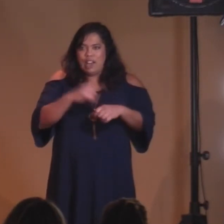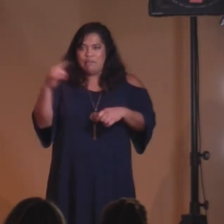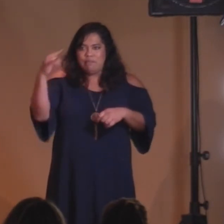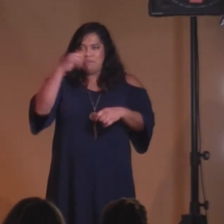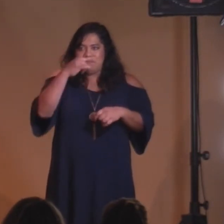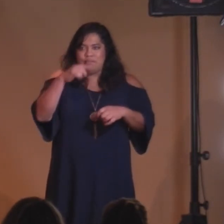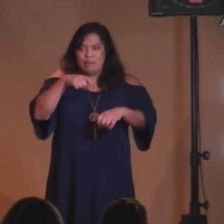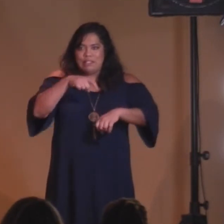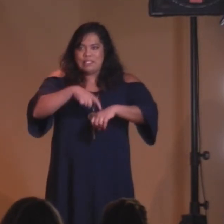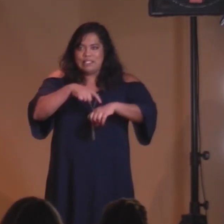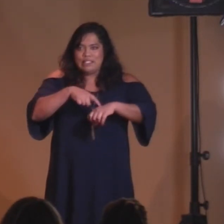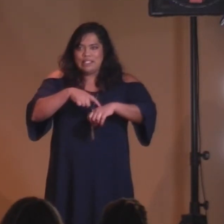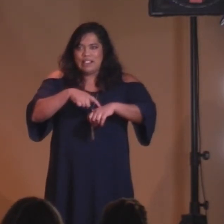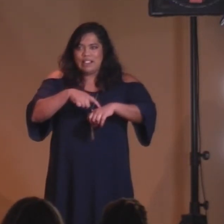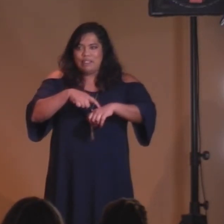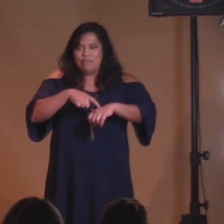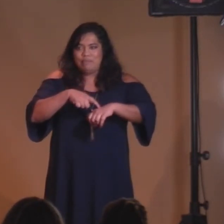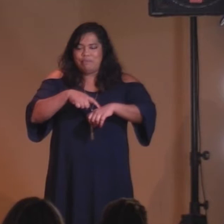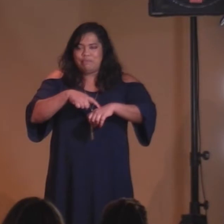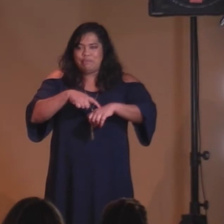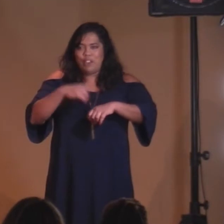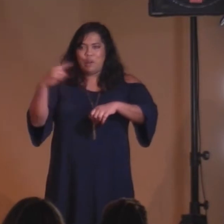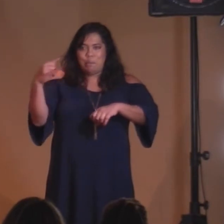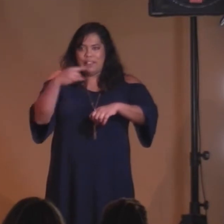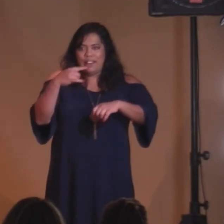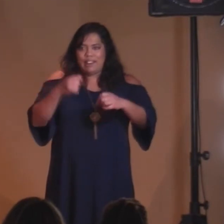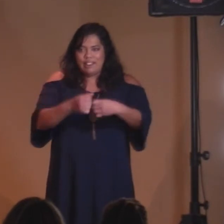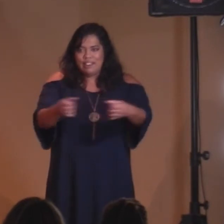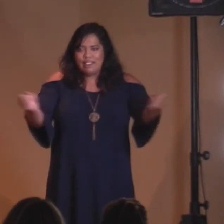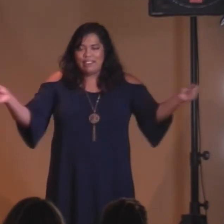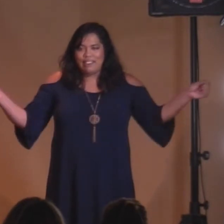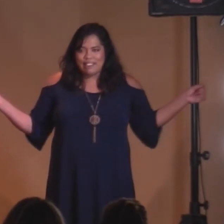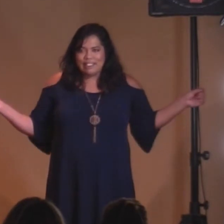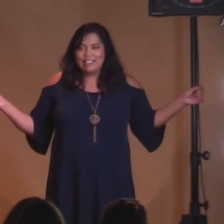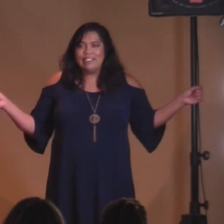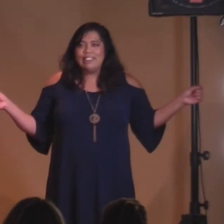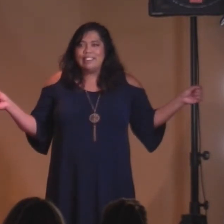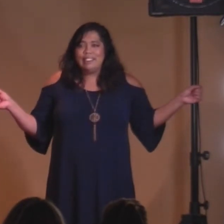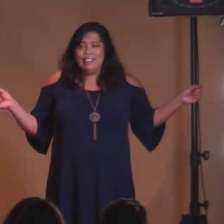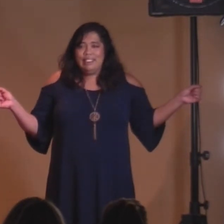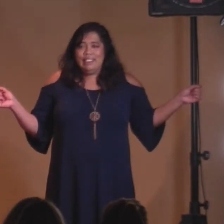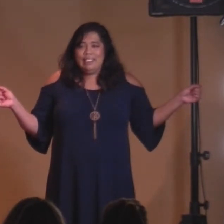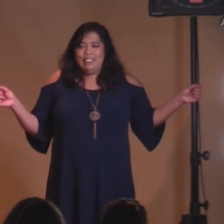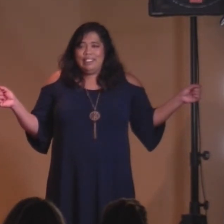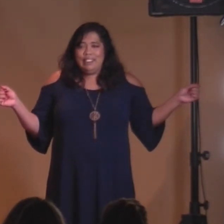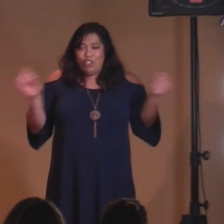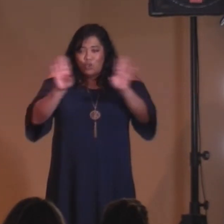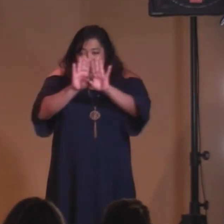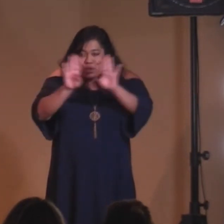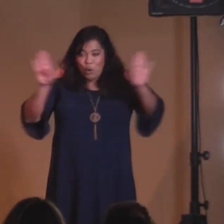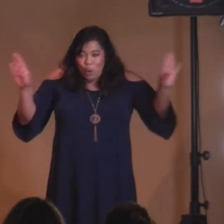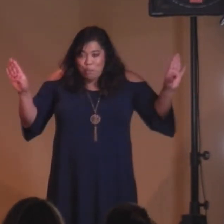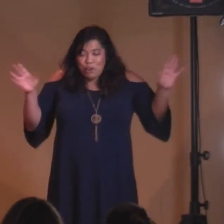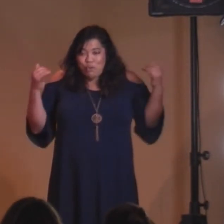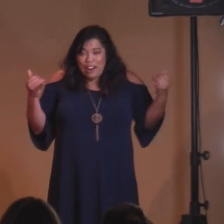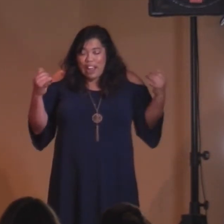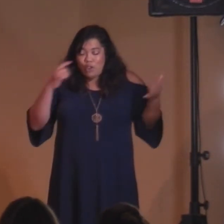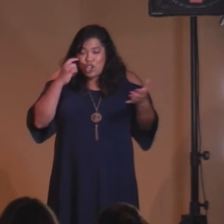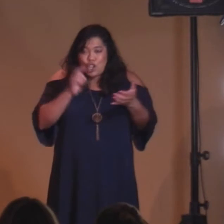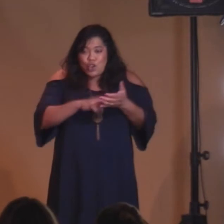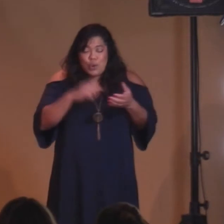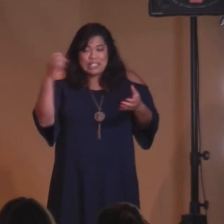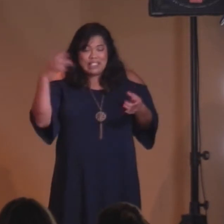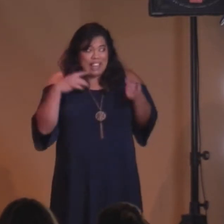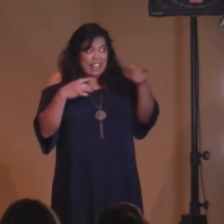And then you see the lights change to green as they reach altitude. And when it's green, it means we're at the time. And then it's like,